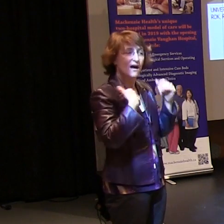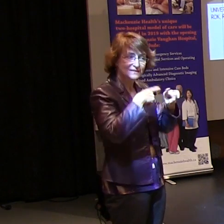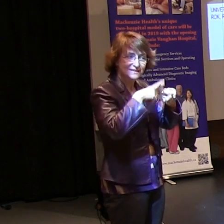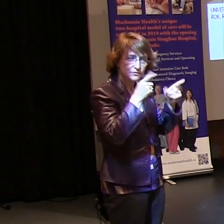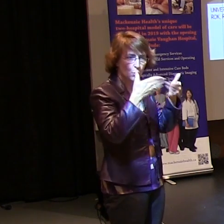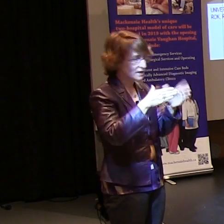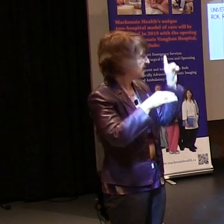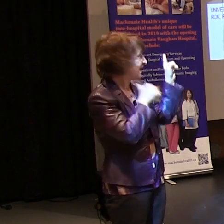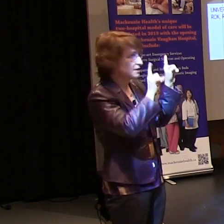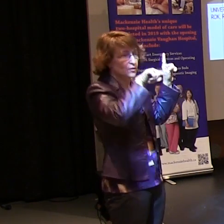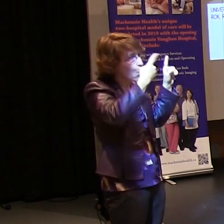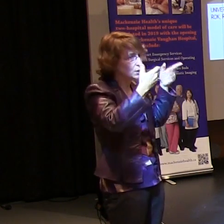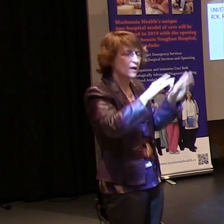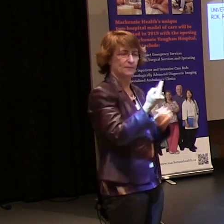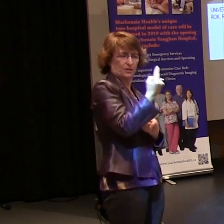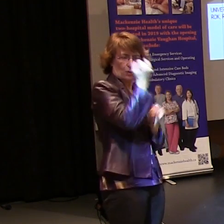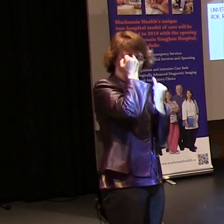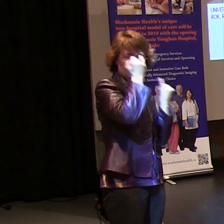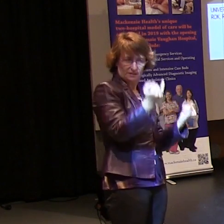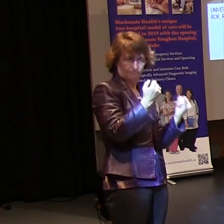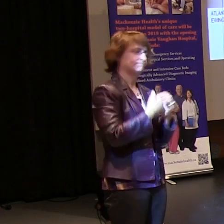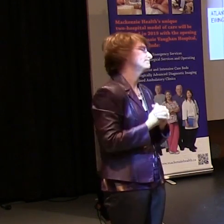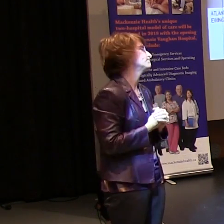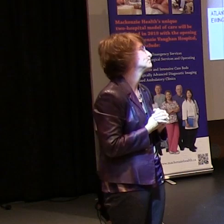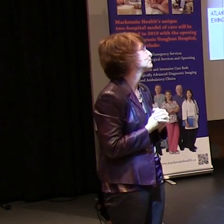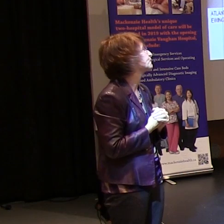doesn't mean that that's the only way. But the idea, it's here.